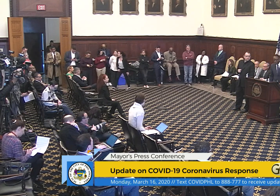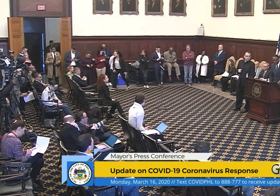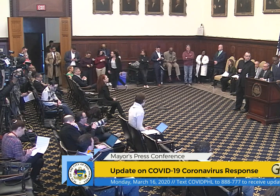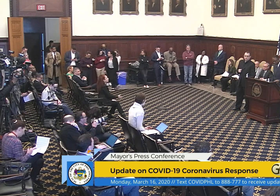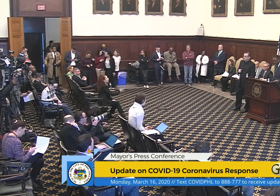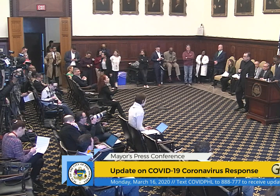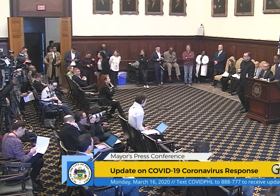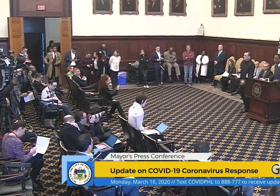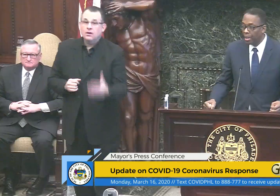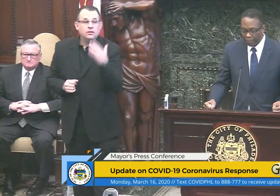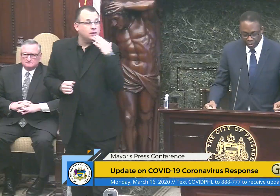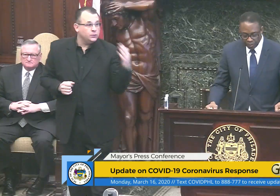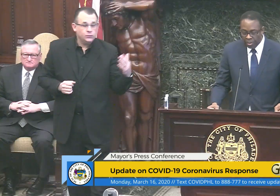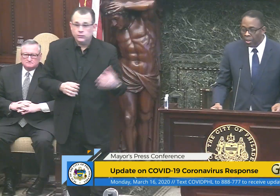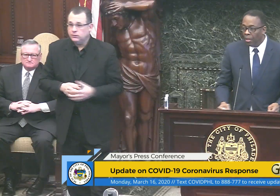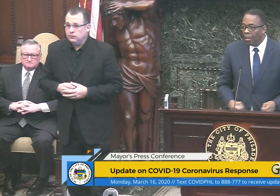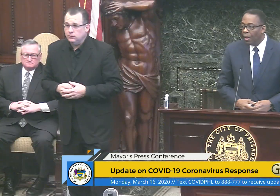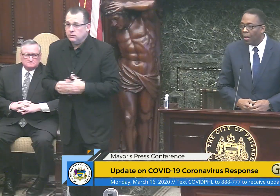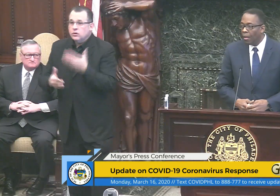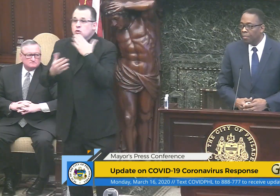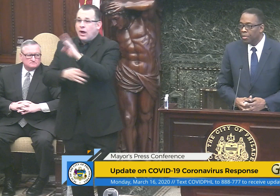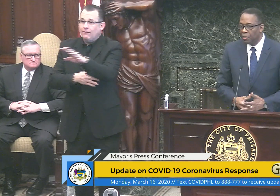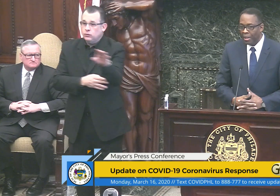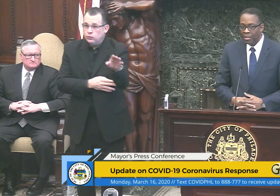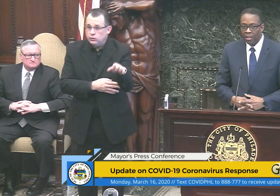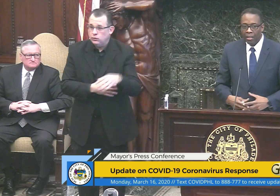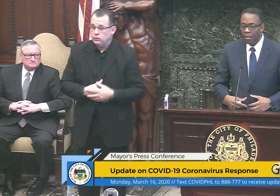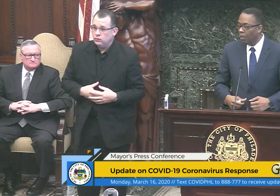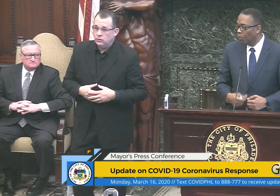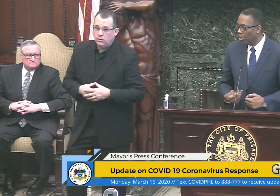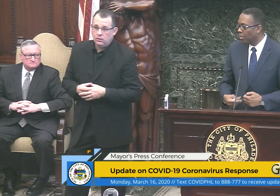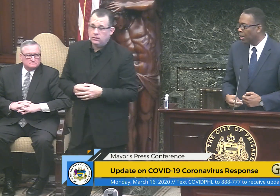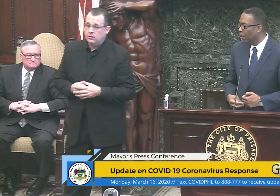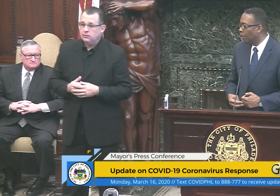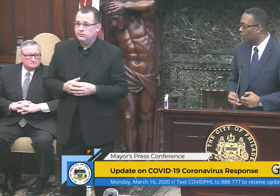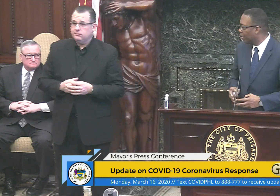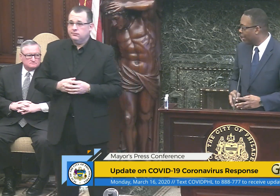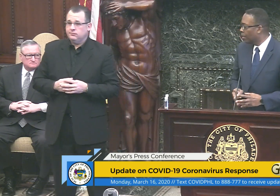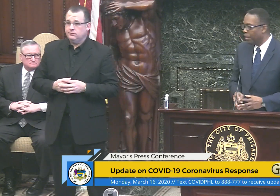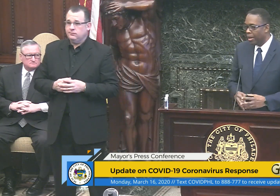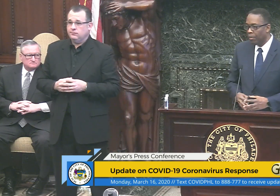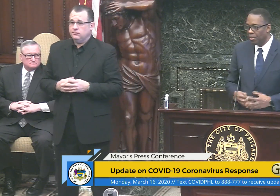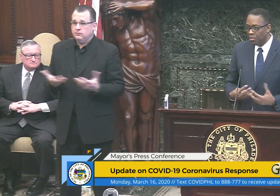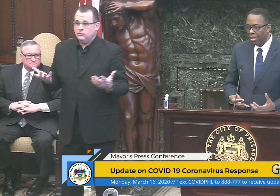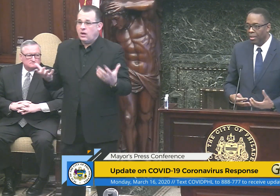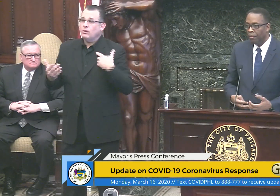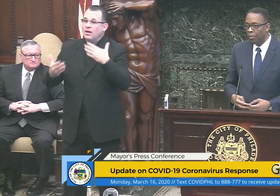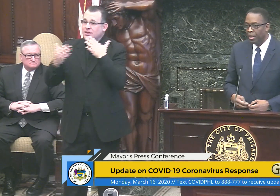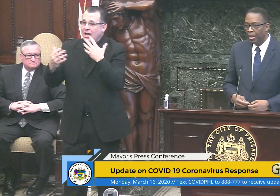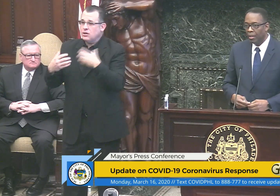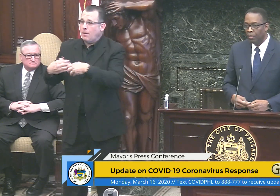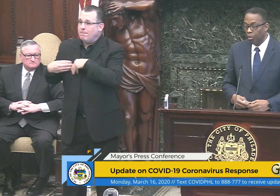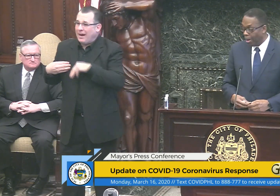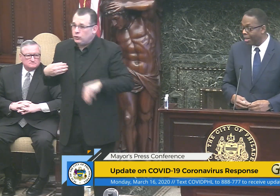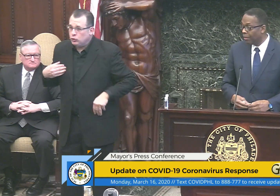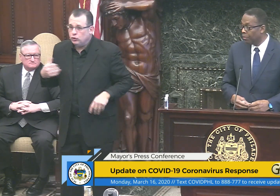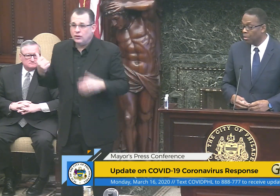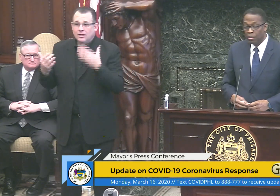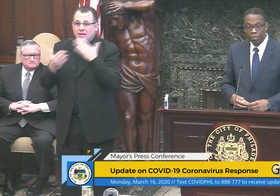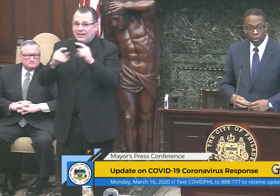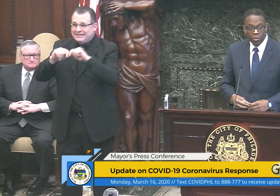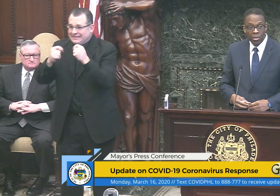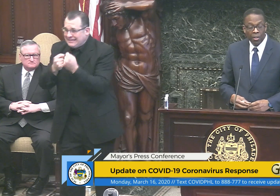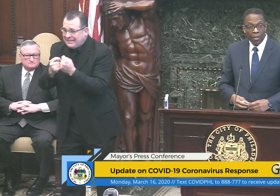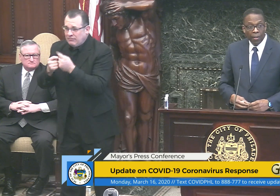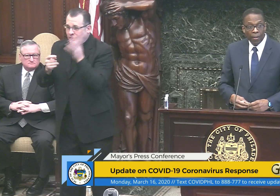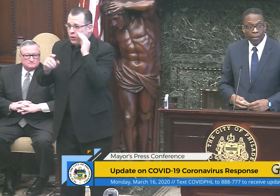Thank you, Brian. Good afternoon. Just basically, I want to thank the mayor and his team for being proactive to